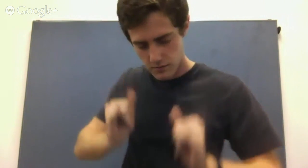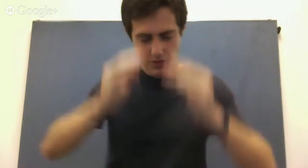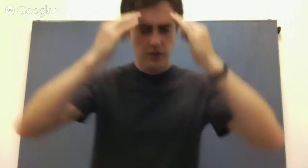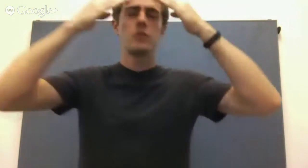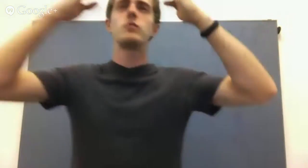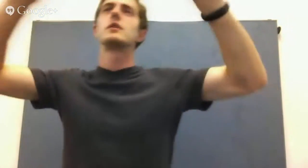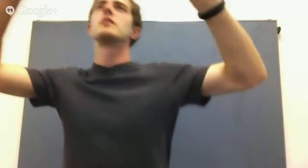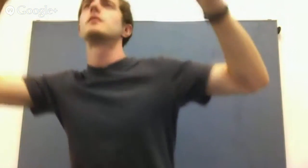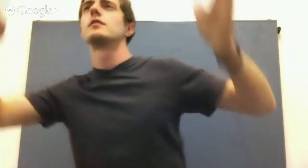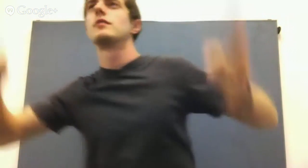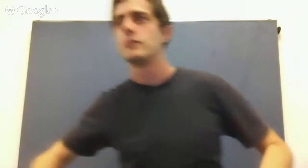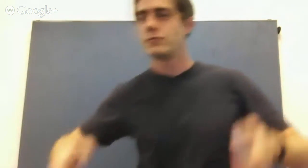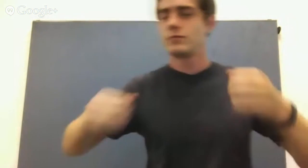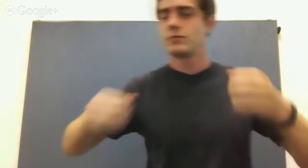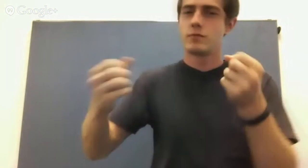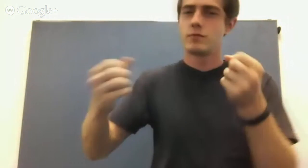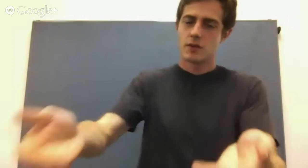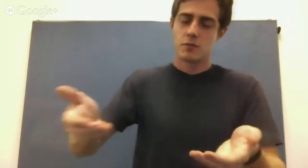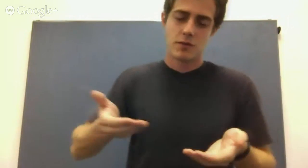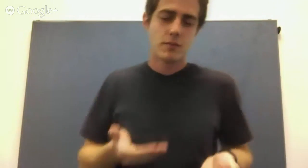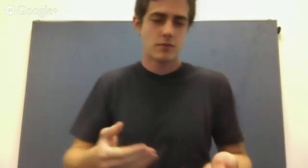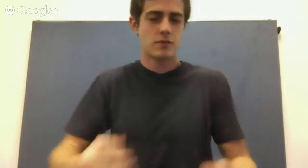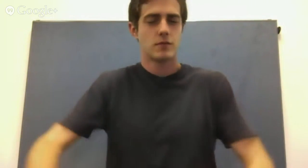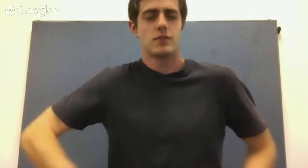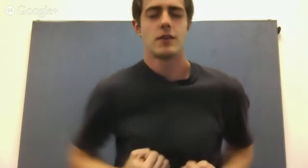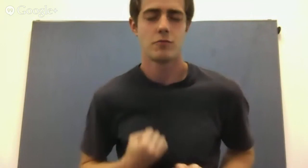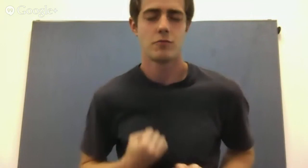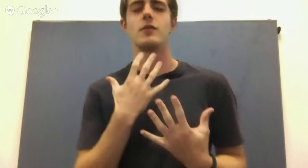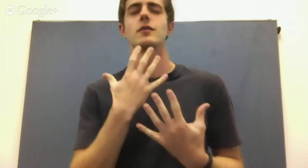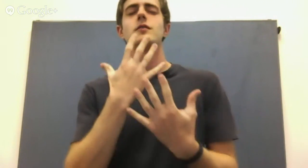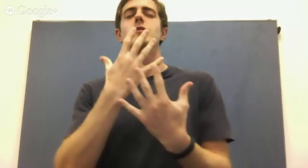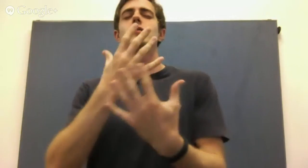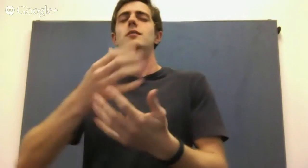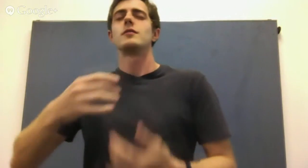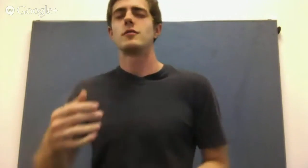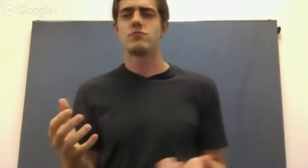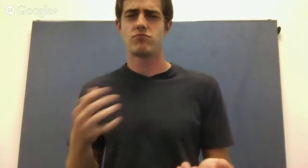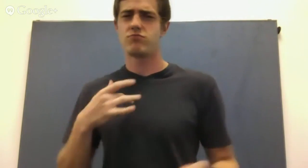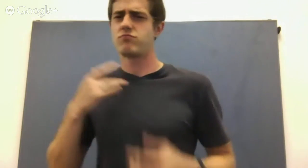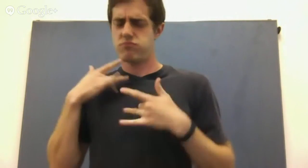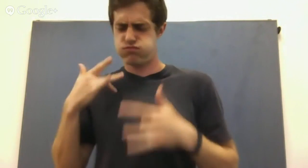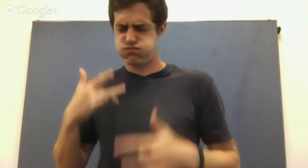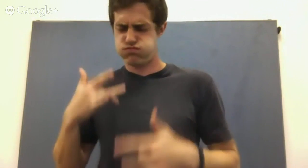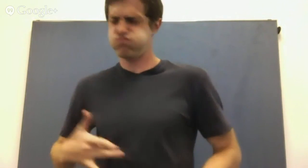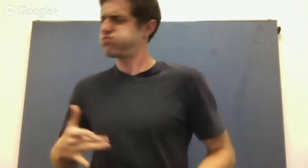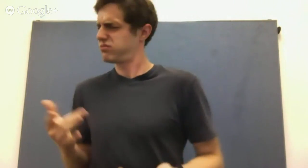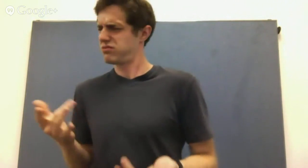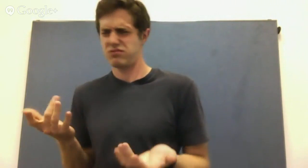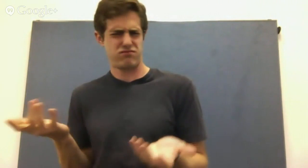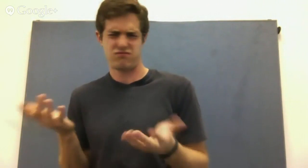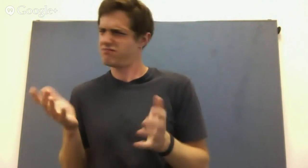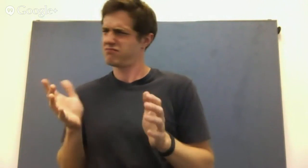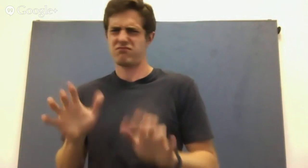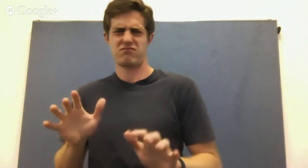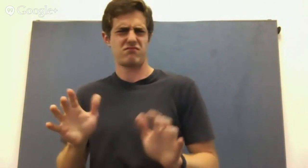Open the window, take me to the limbo. Don't give me your